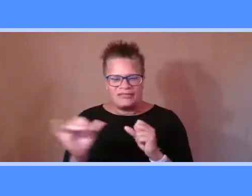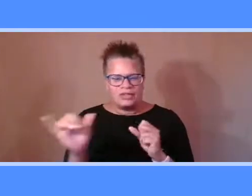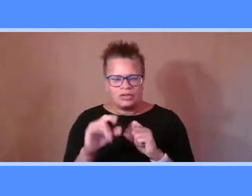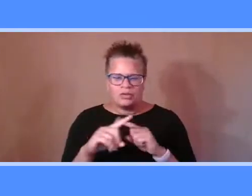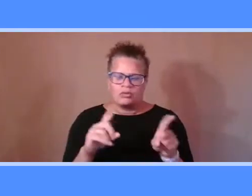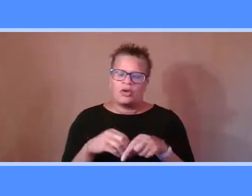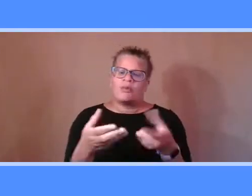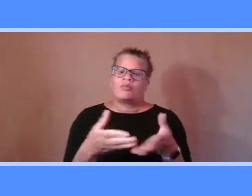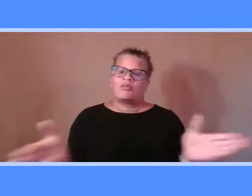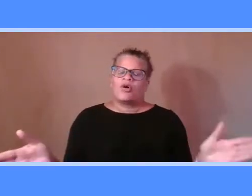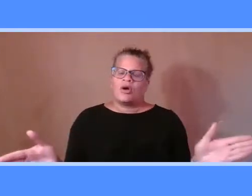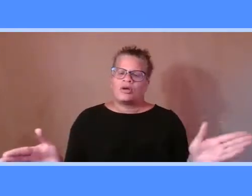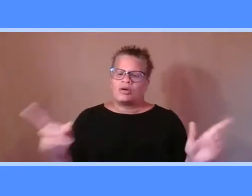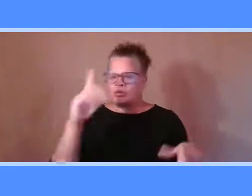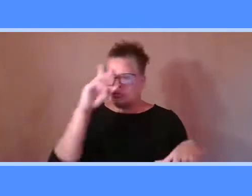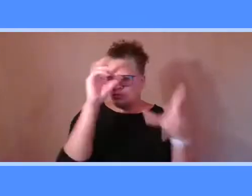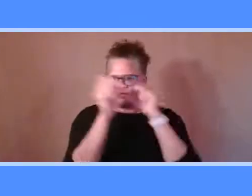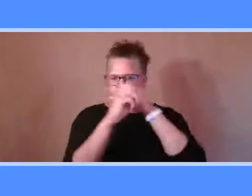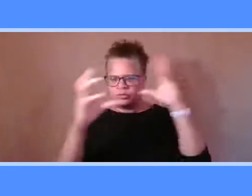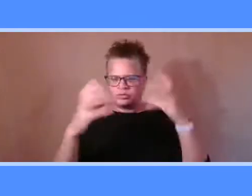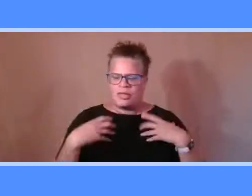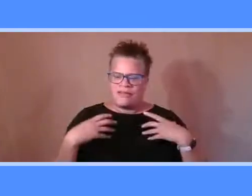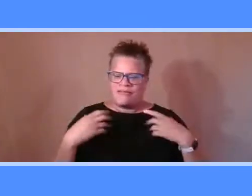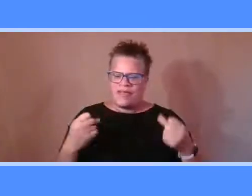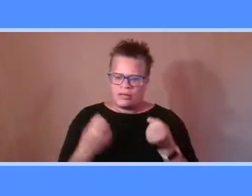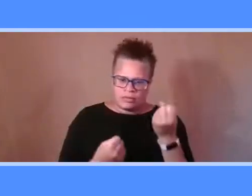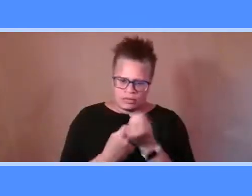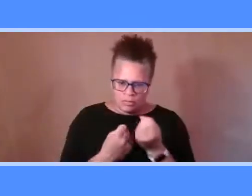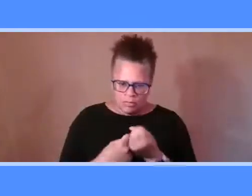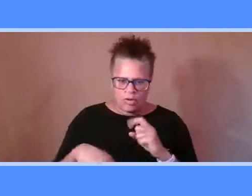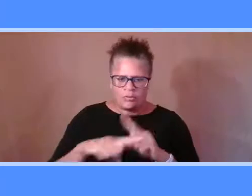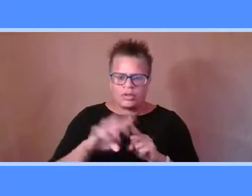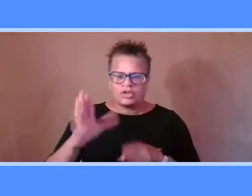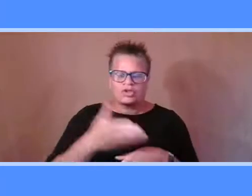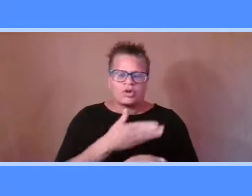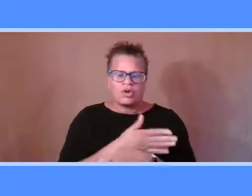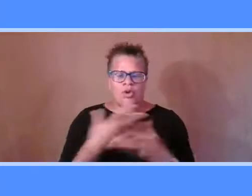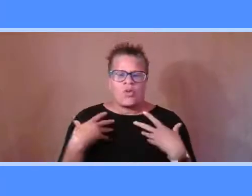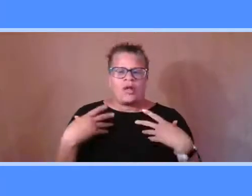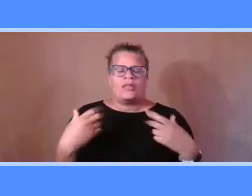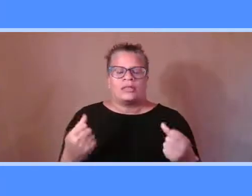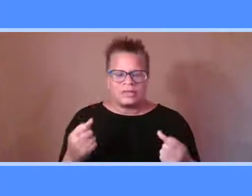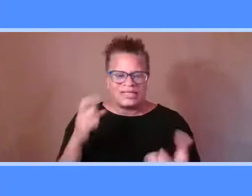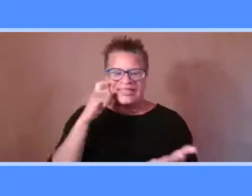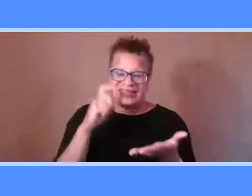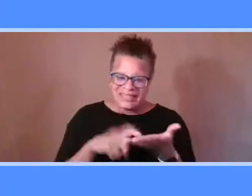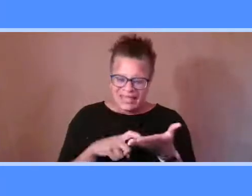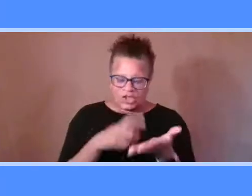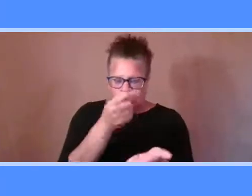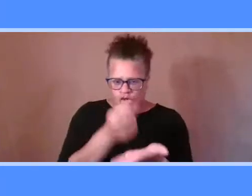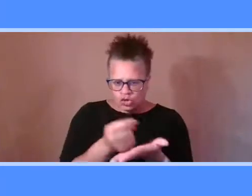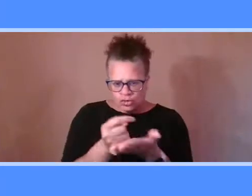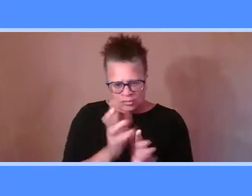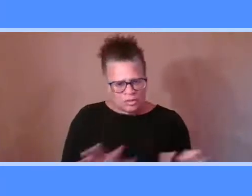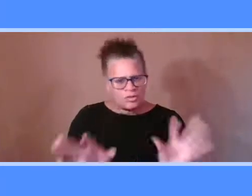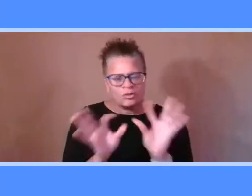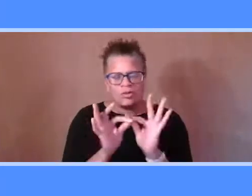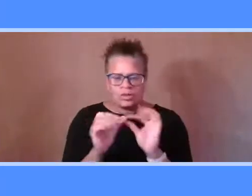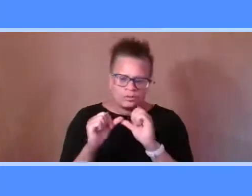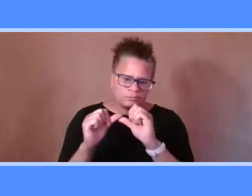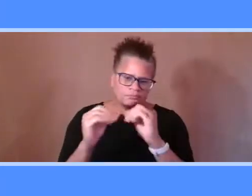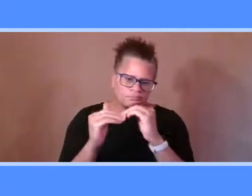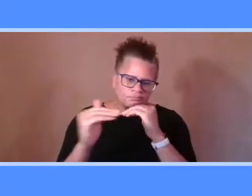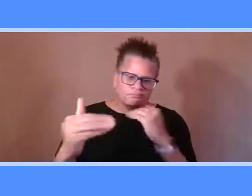broader picture of health promotion and health wellness. Early detection and treatment is really the key to sustainable,